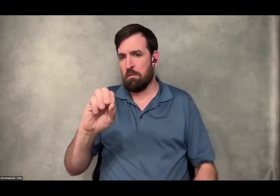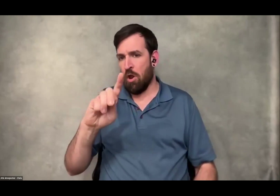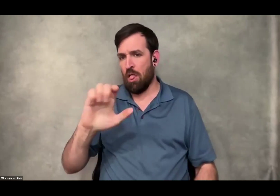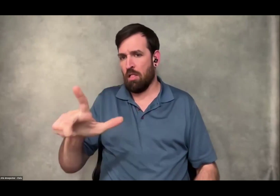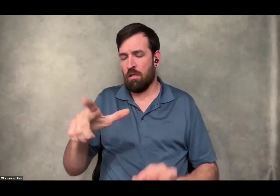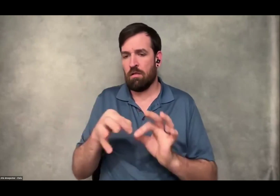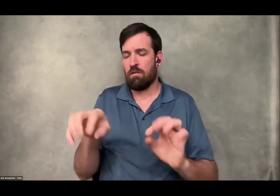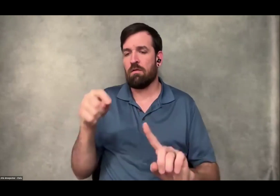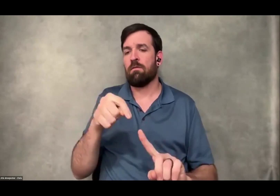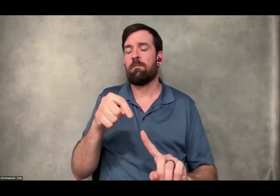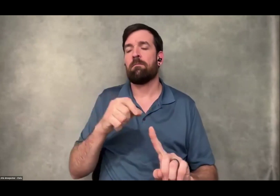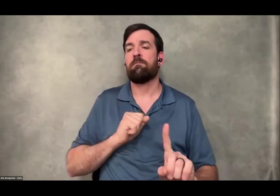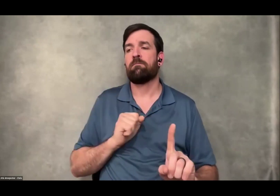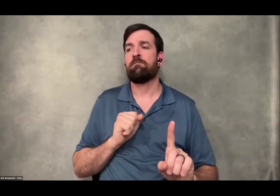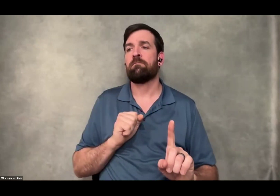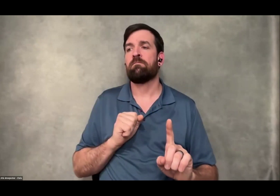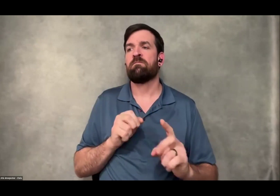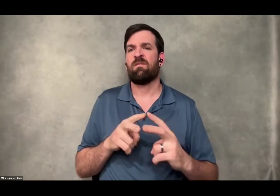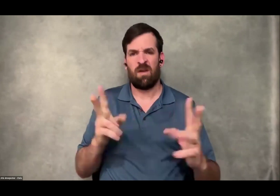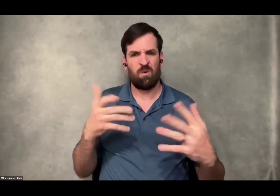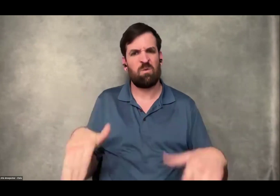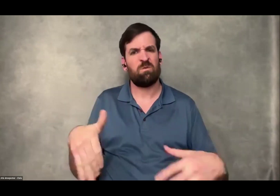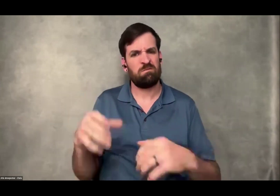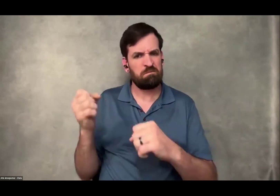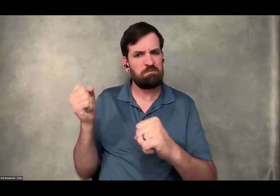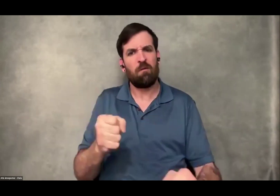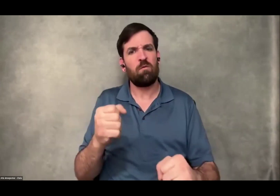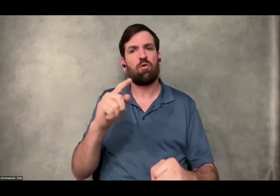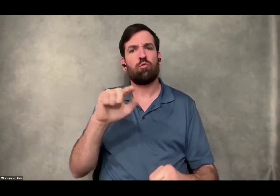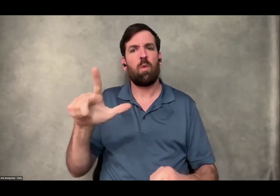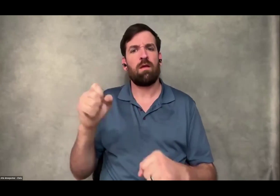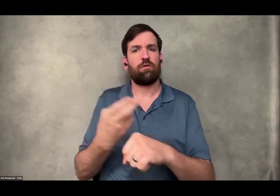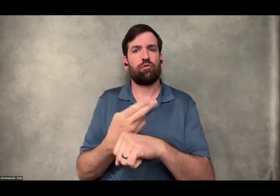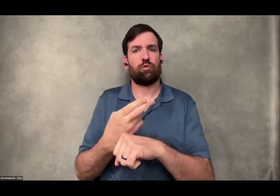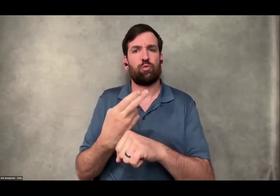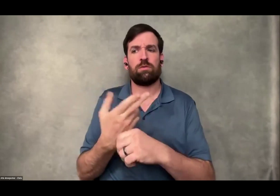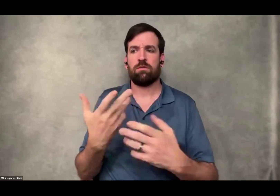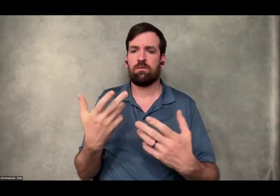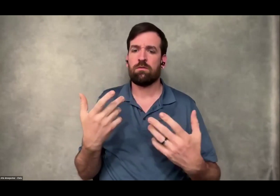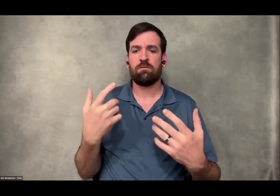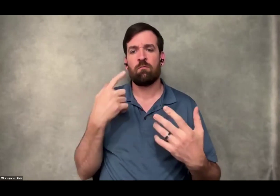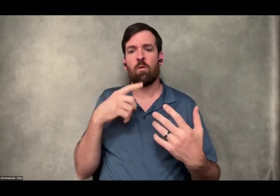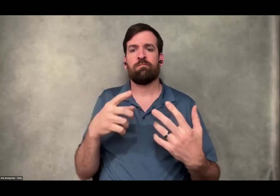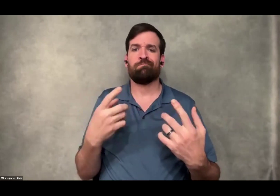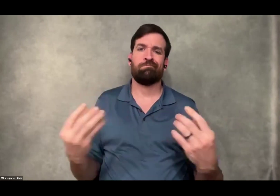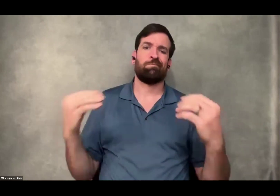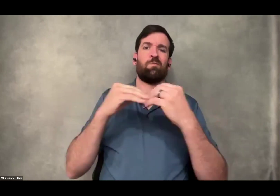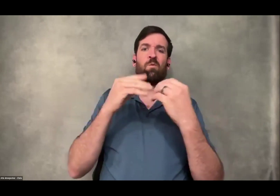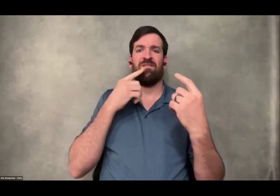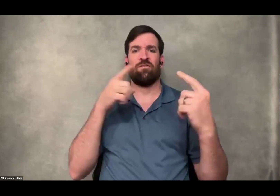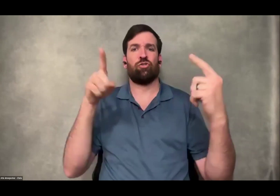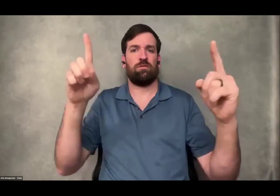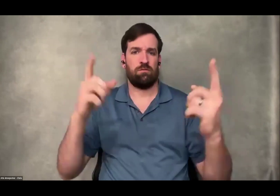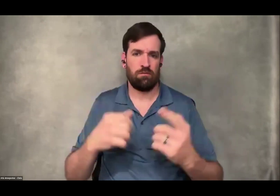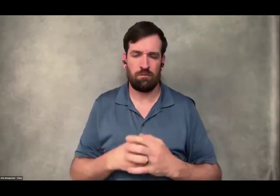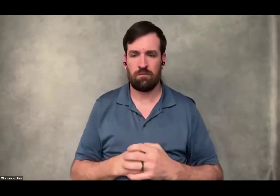is a very powerful tool that can be used in the workplace to increase efficiency. So